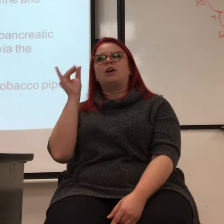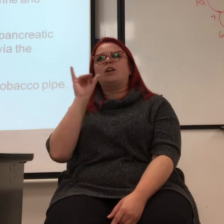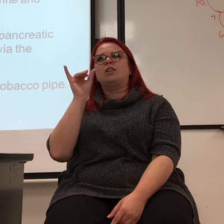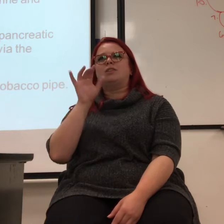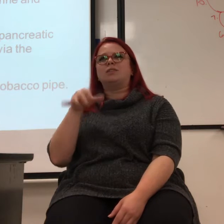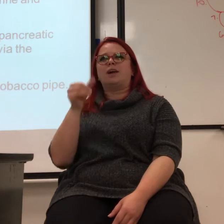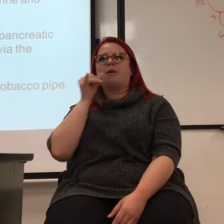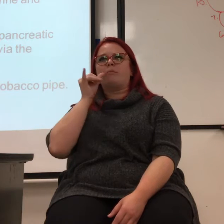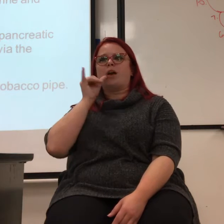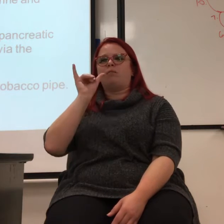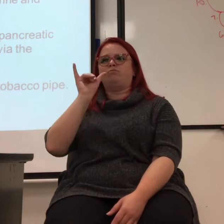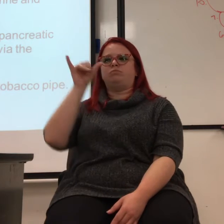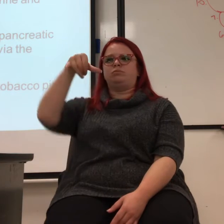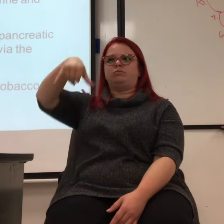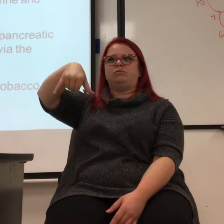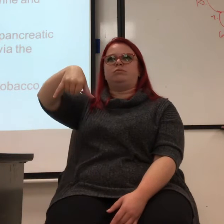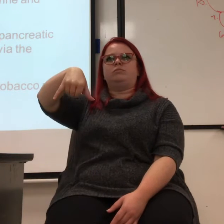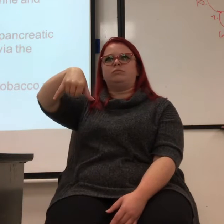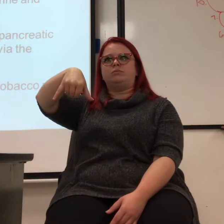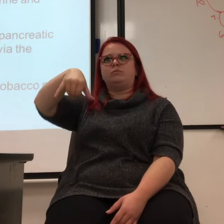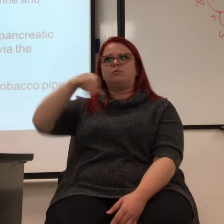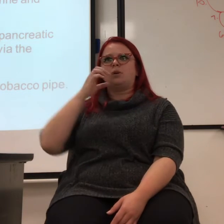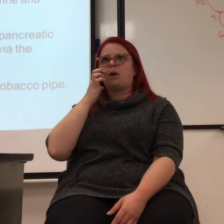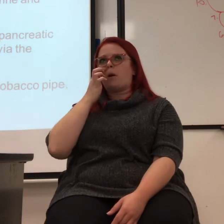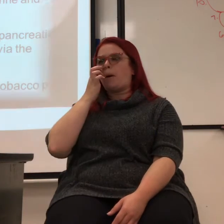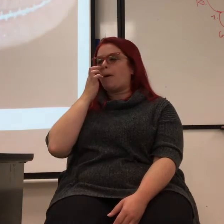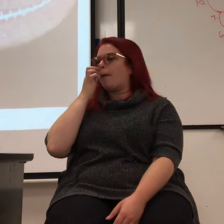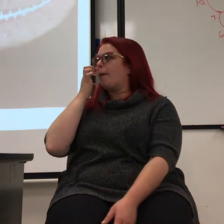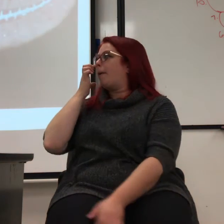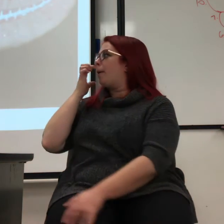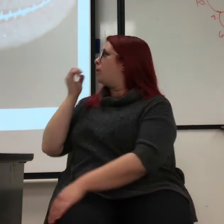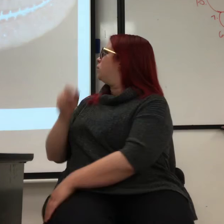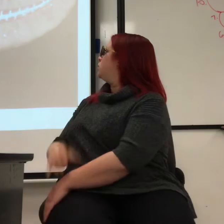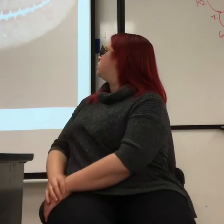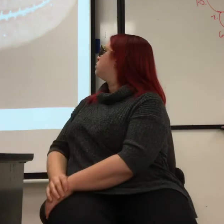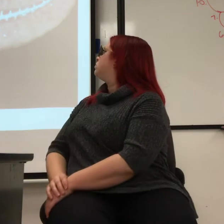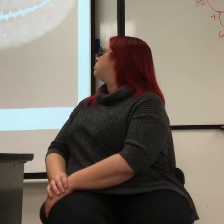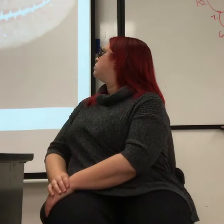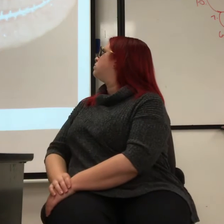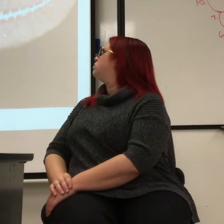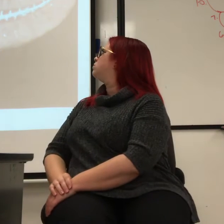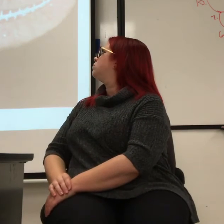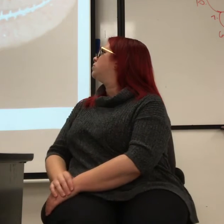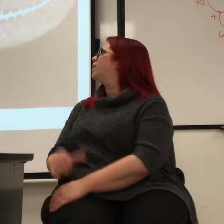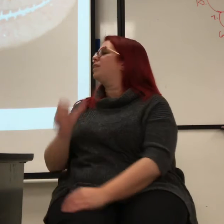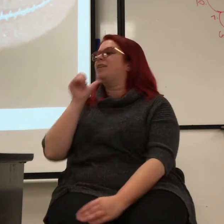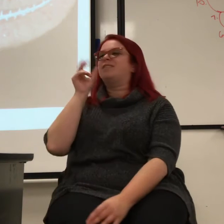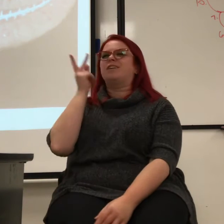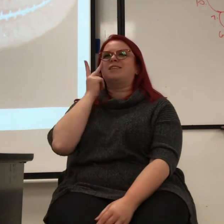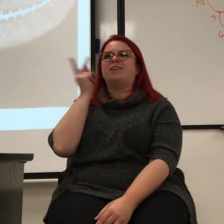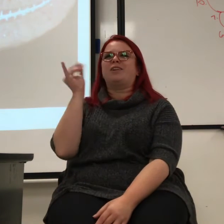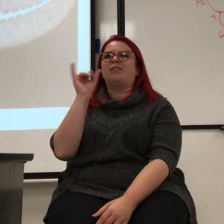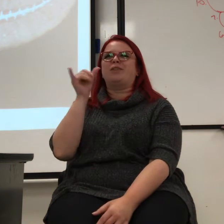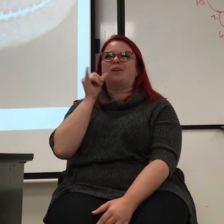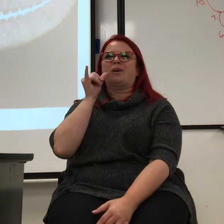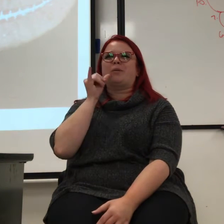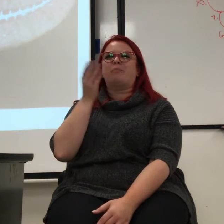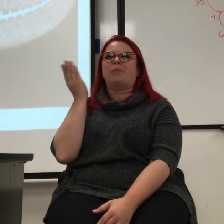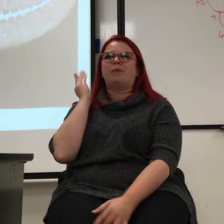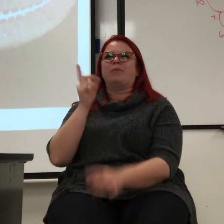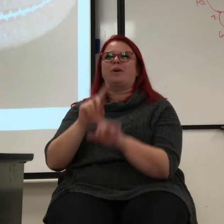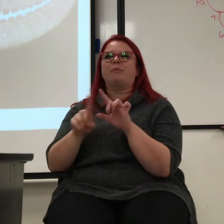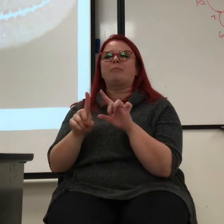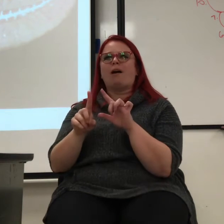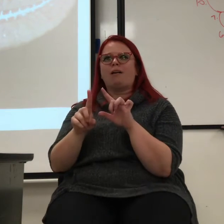pipe. Well, here's a picture of a model that shows it doesn't look like a tobacco pipe there. You can't see it all, but I like